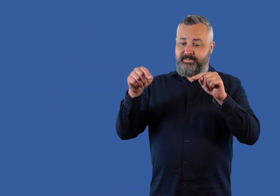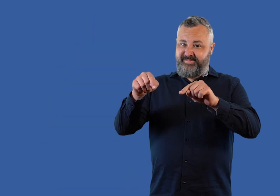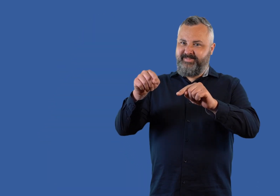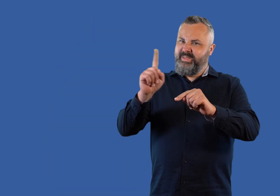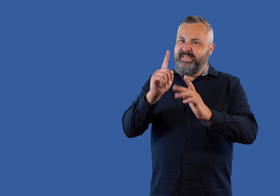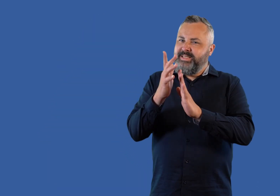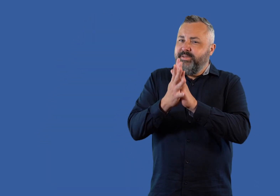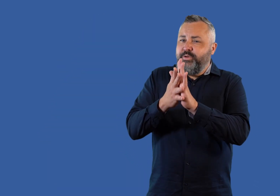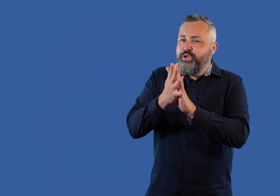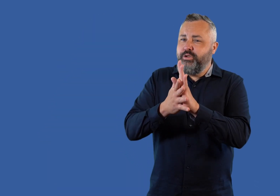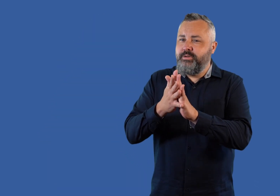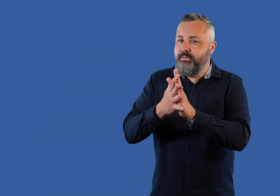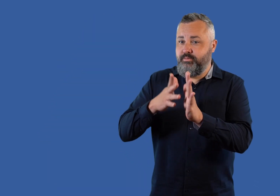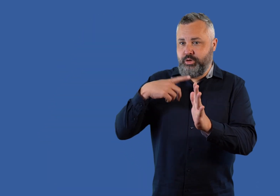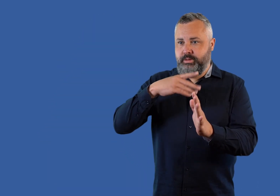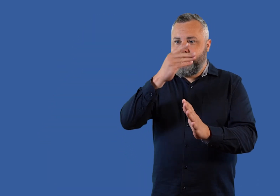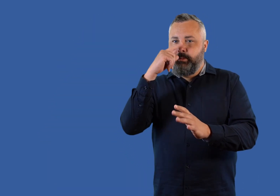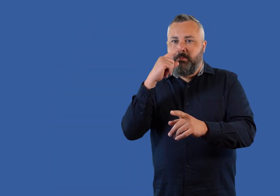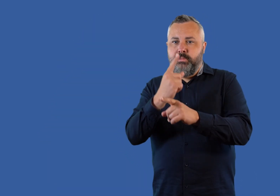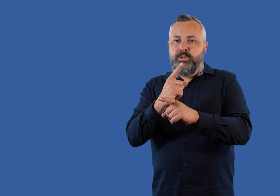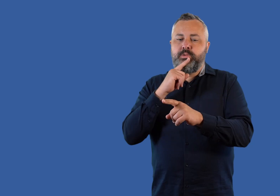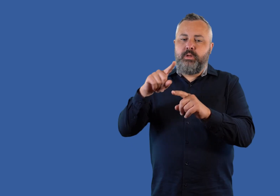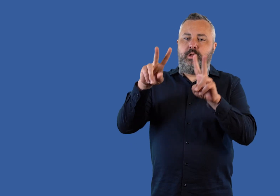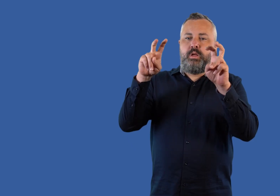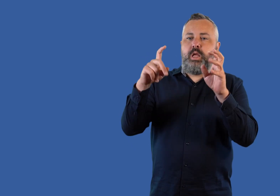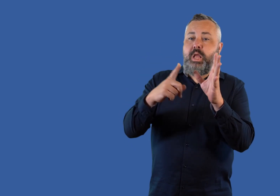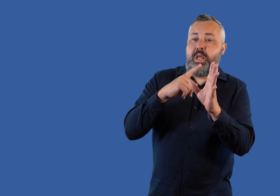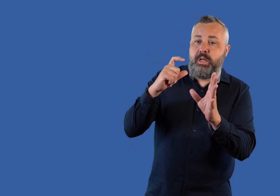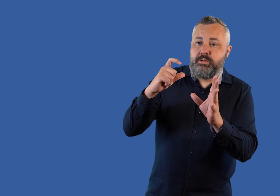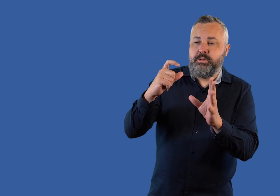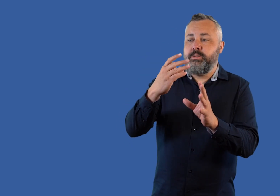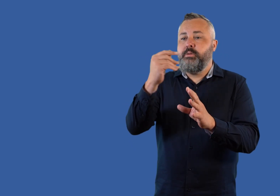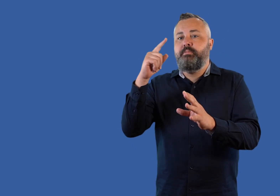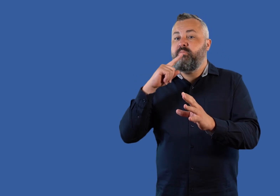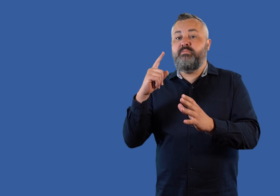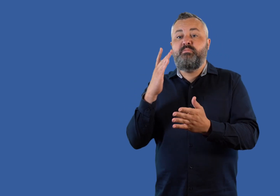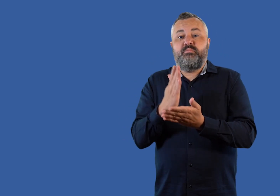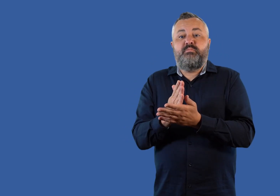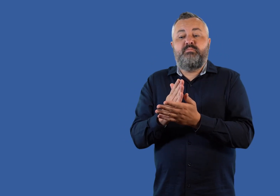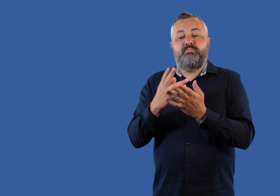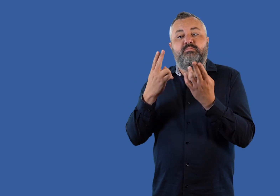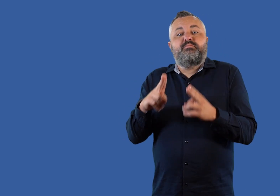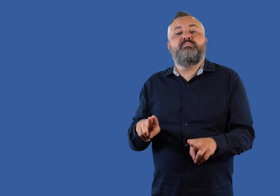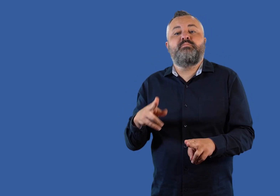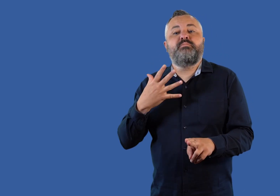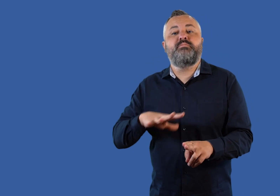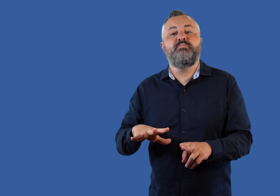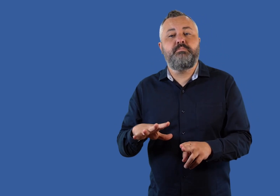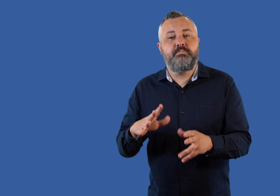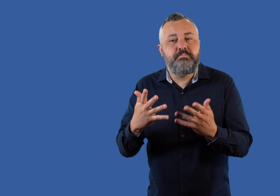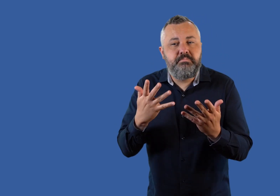So, what is the definition of this? Because people refer to it as an accident or taking one's life.